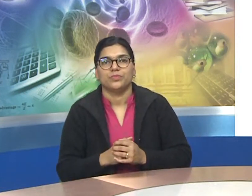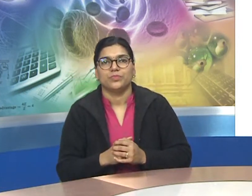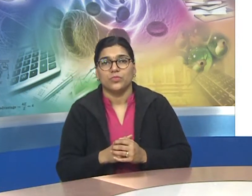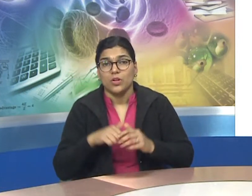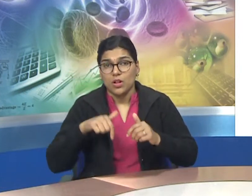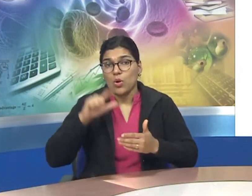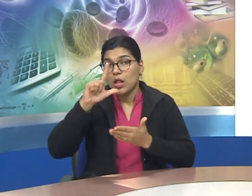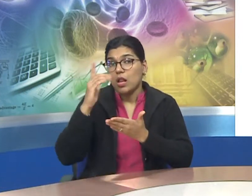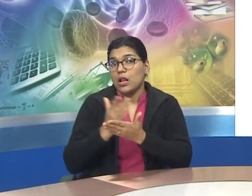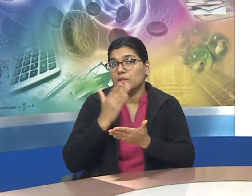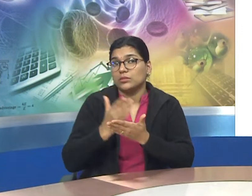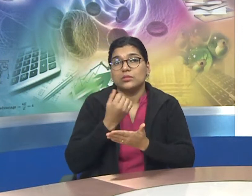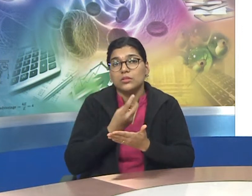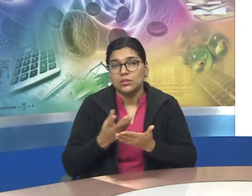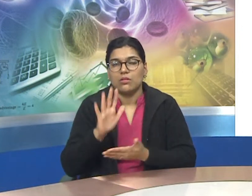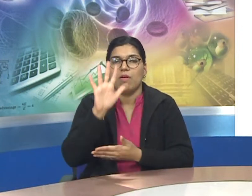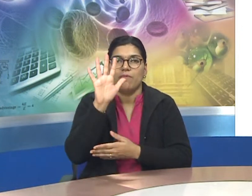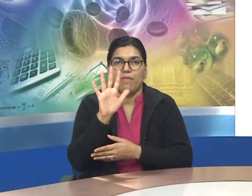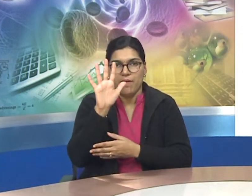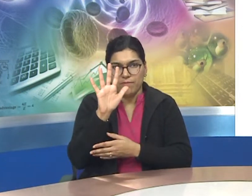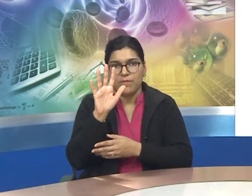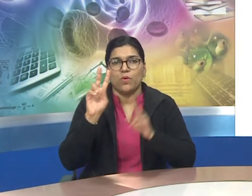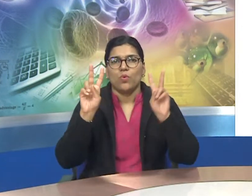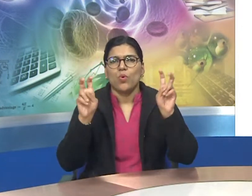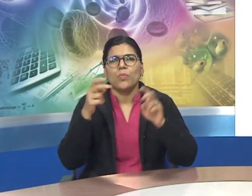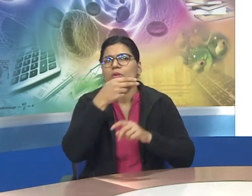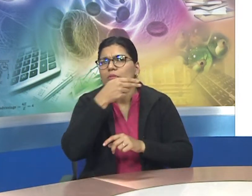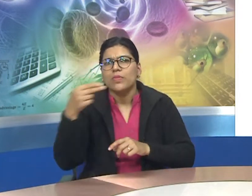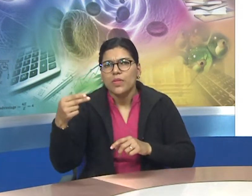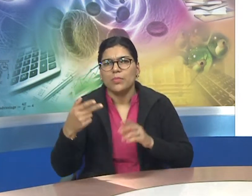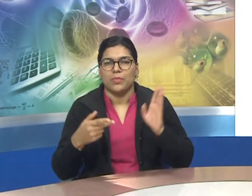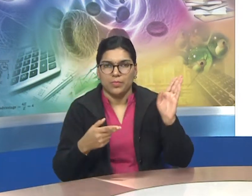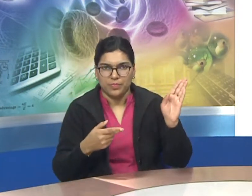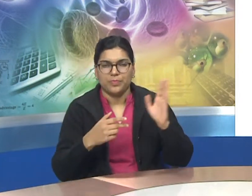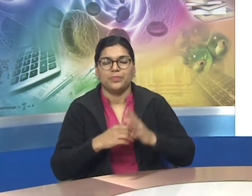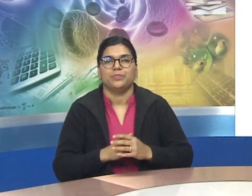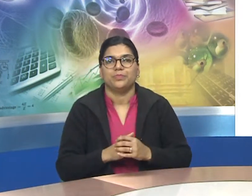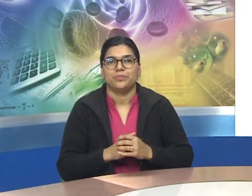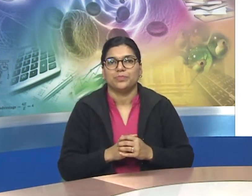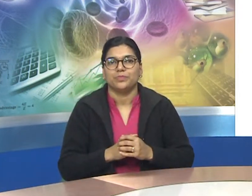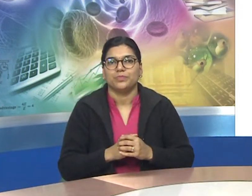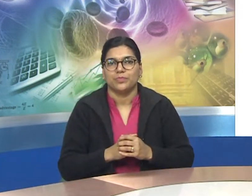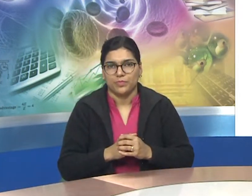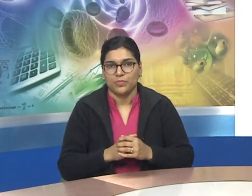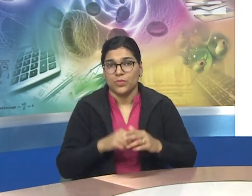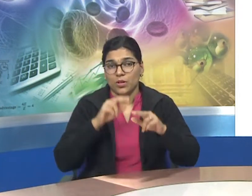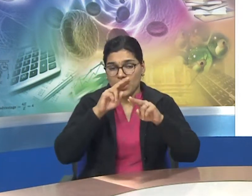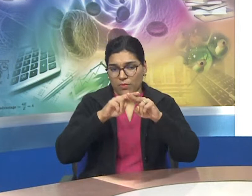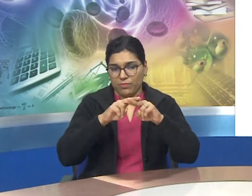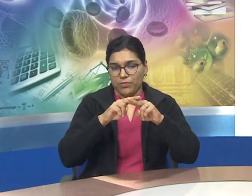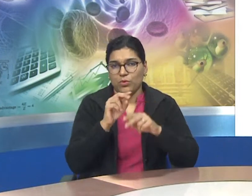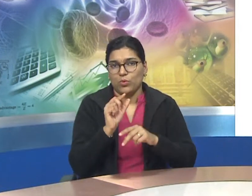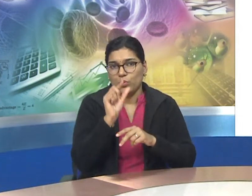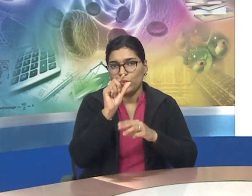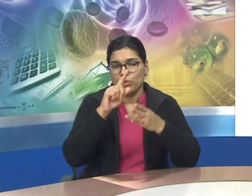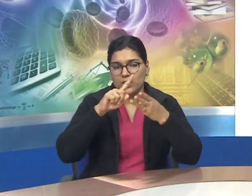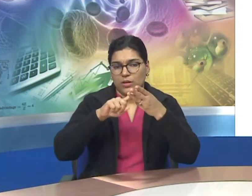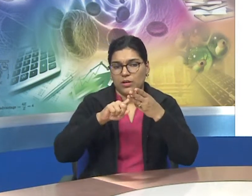is 302 for this subject. We are doing lesson number 5. Name of the